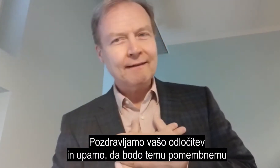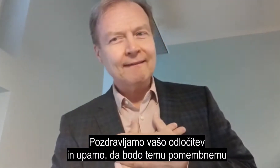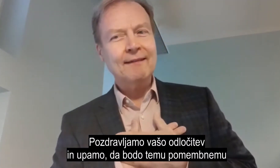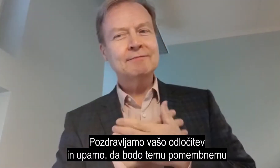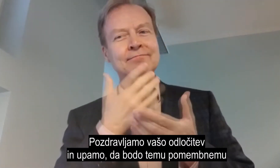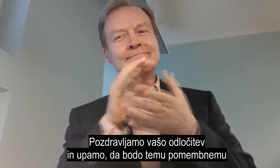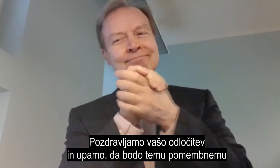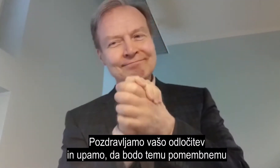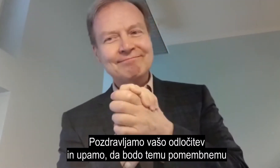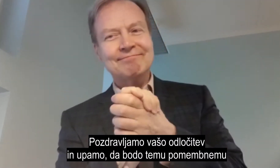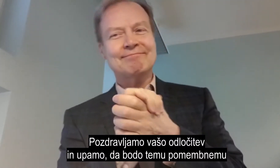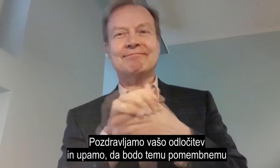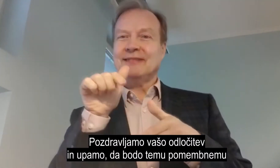power, the